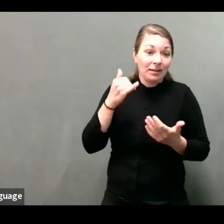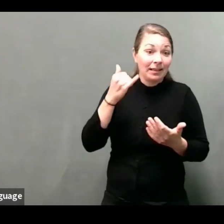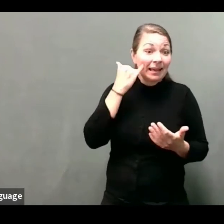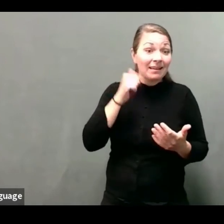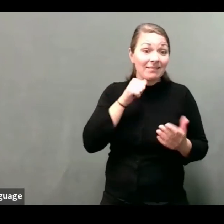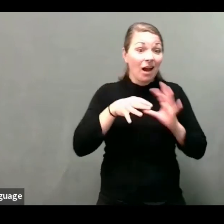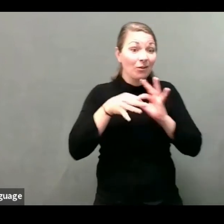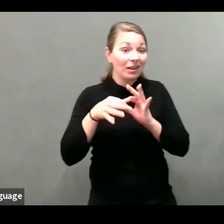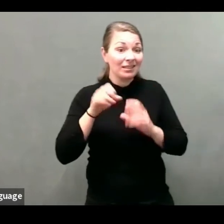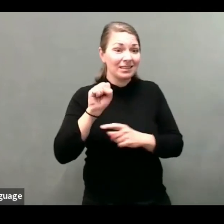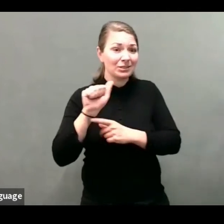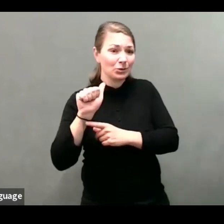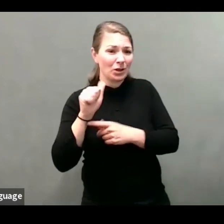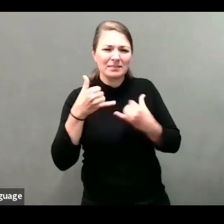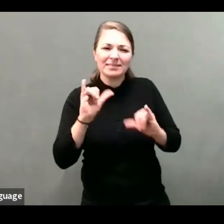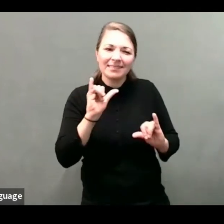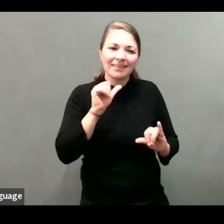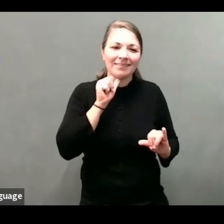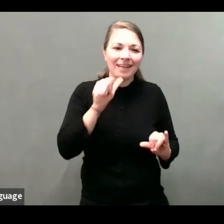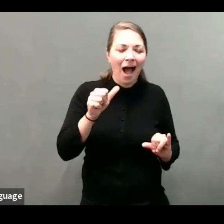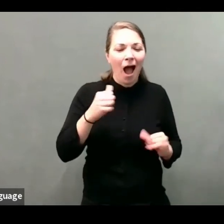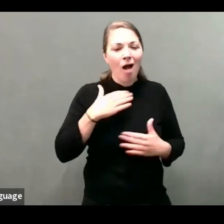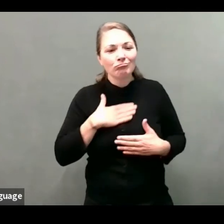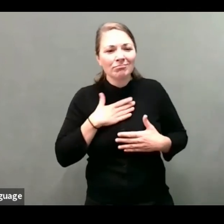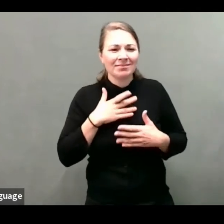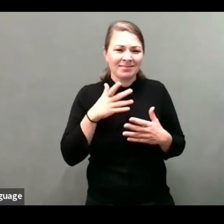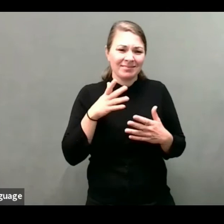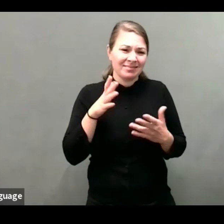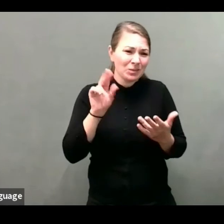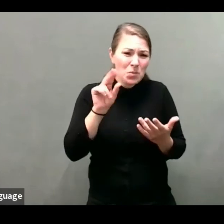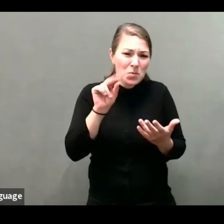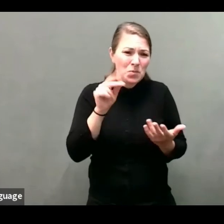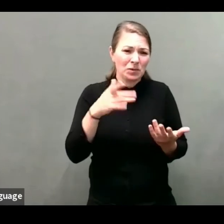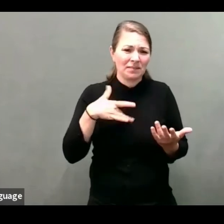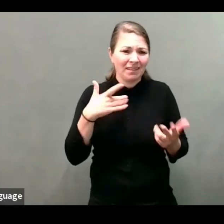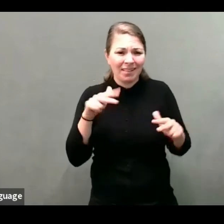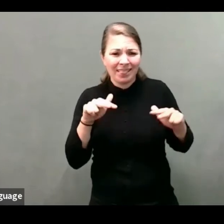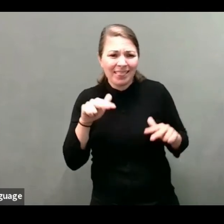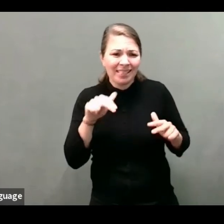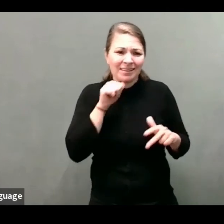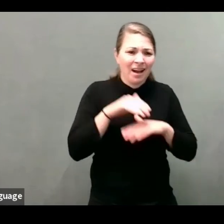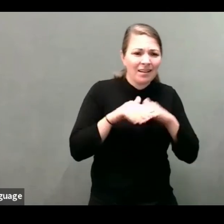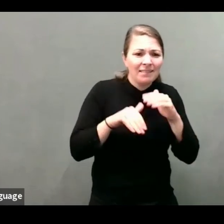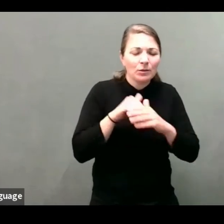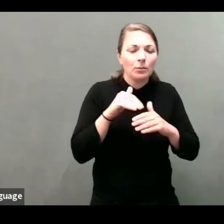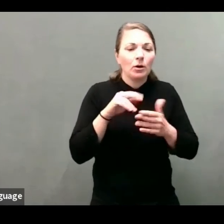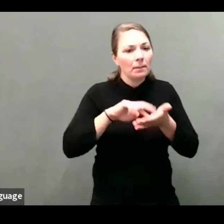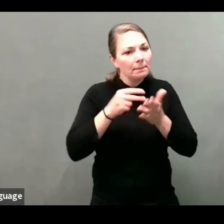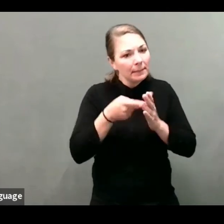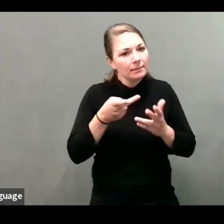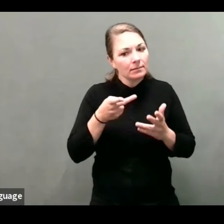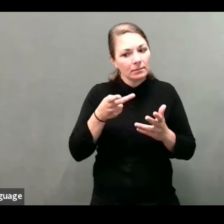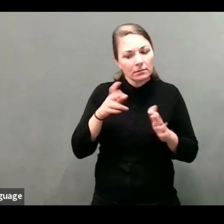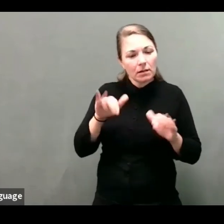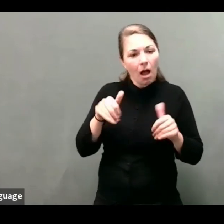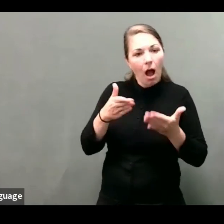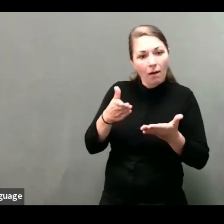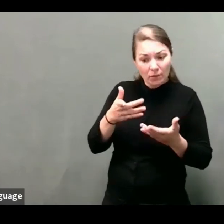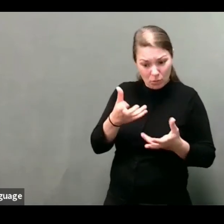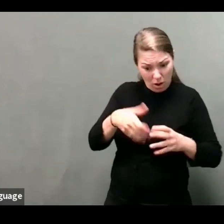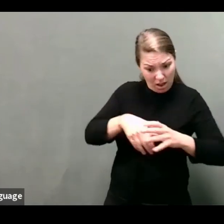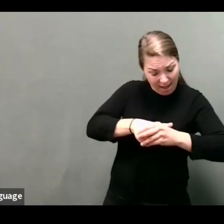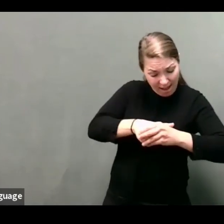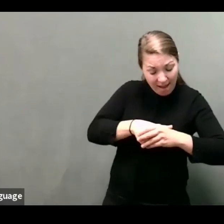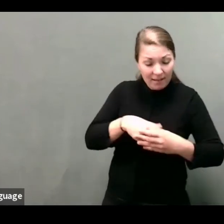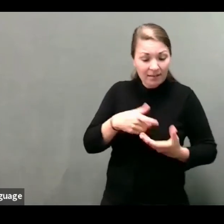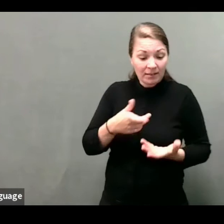experience. So if that feels comfortable to you, to offer it, but definitely just make sure you're checking in and that you're where